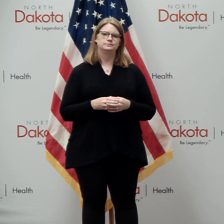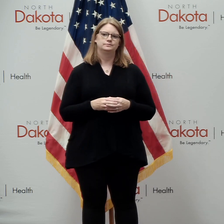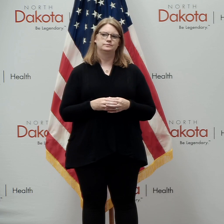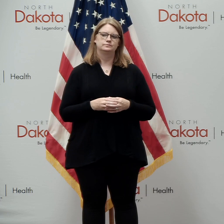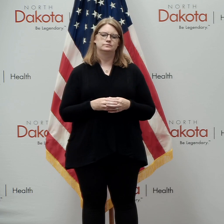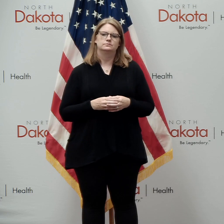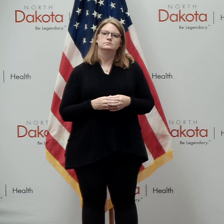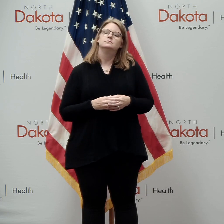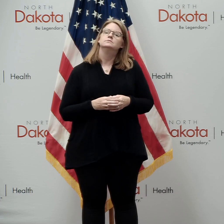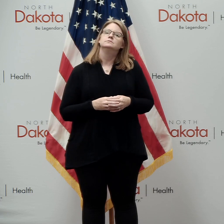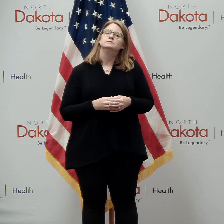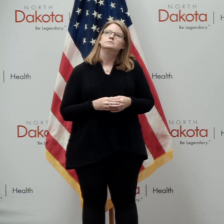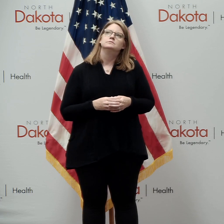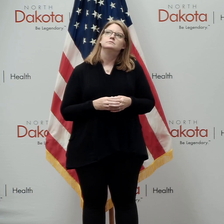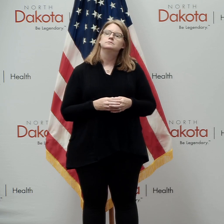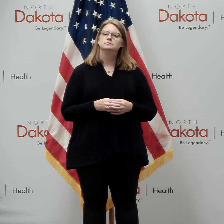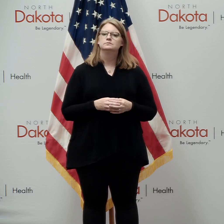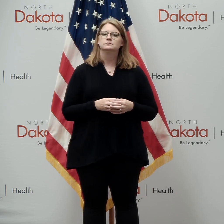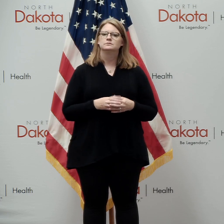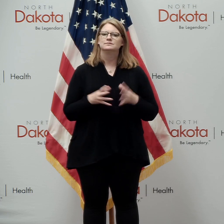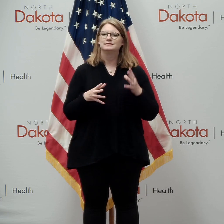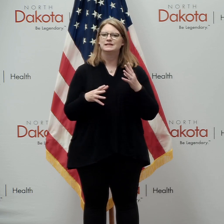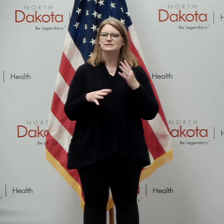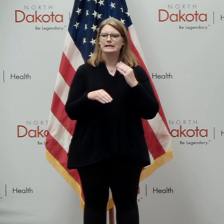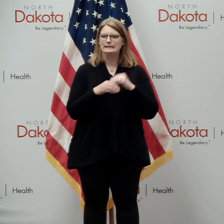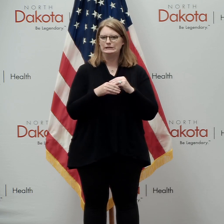sort of the supposition that there's additional pain.